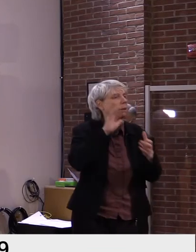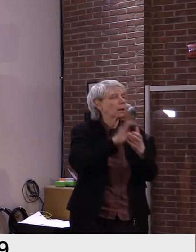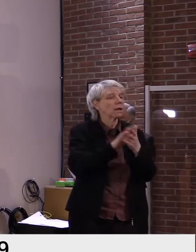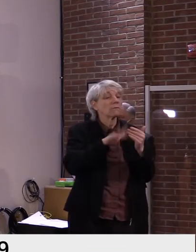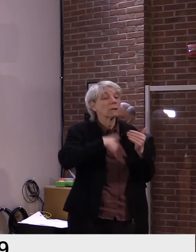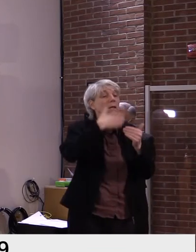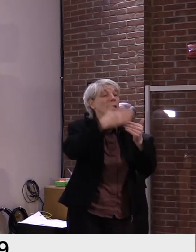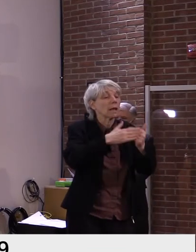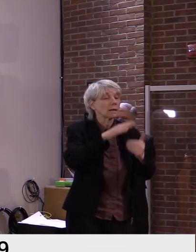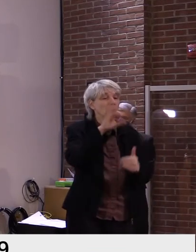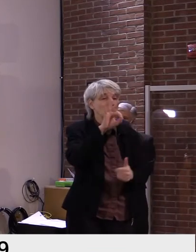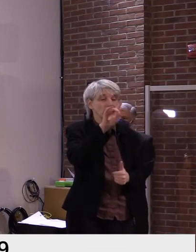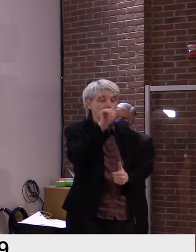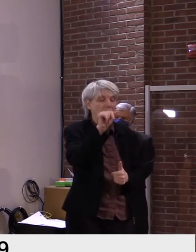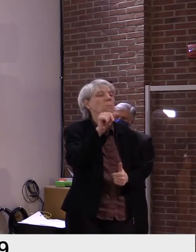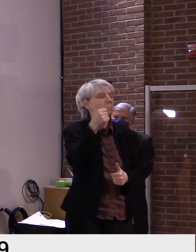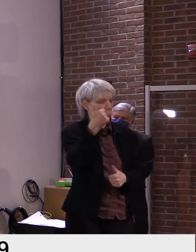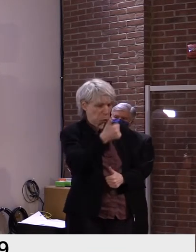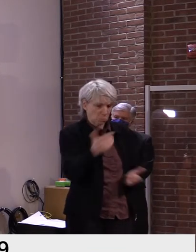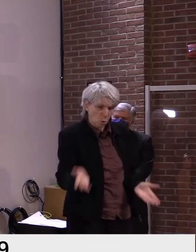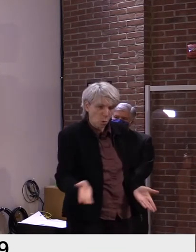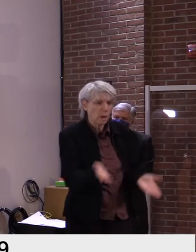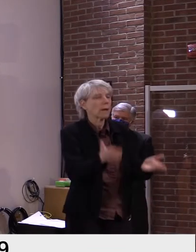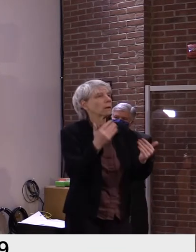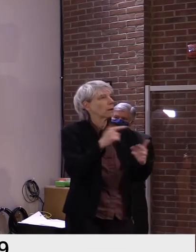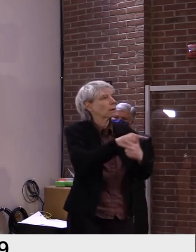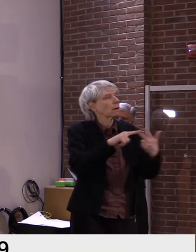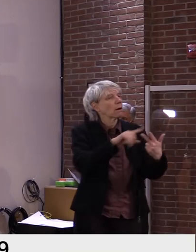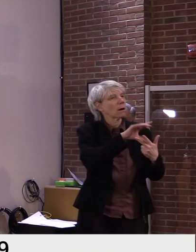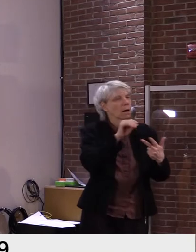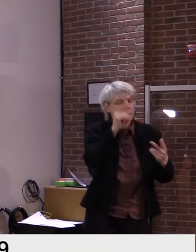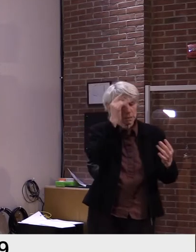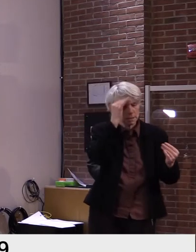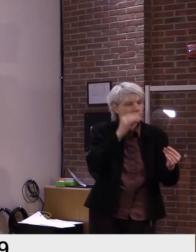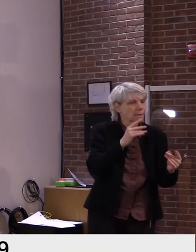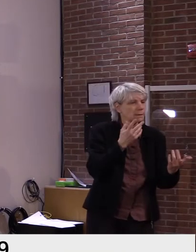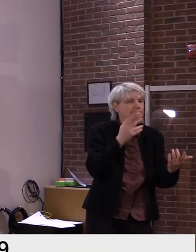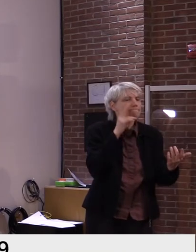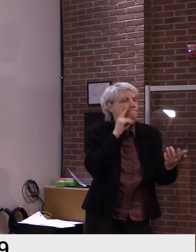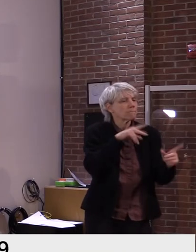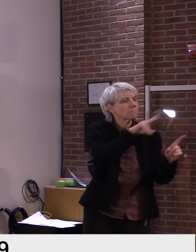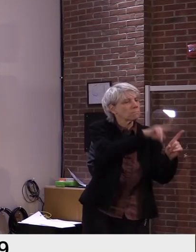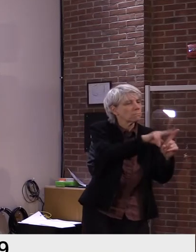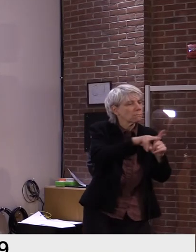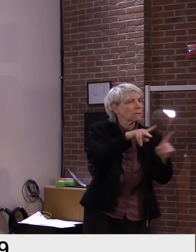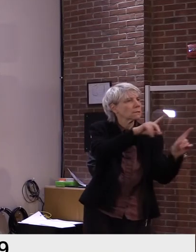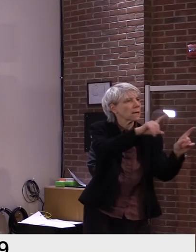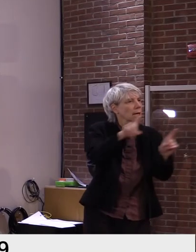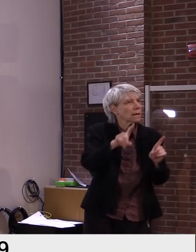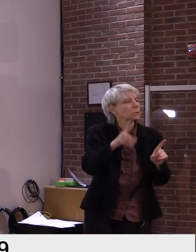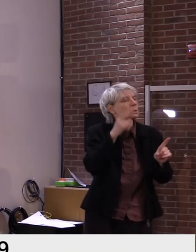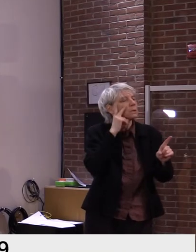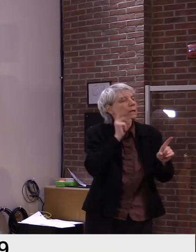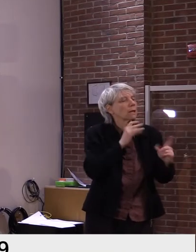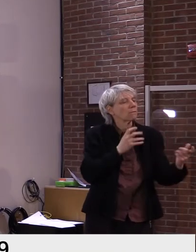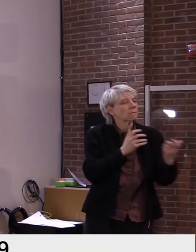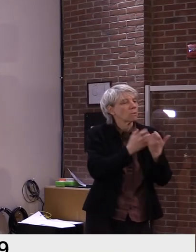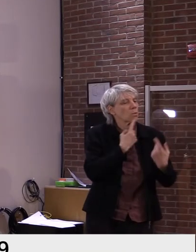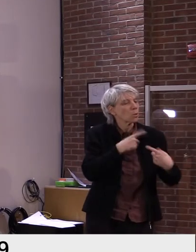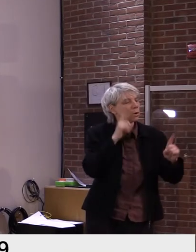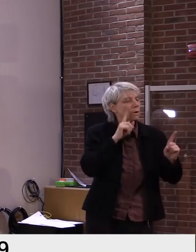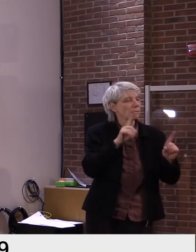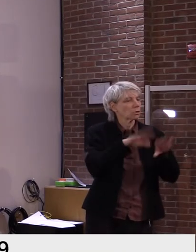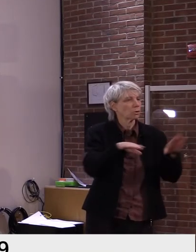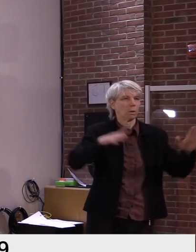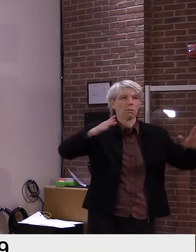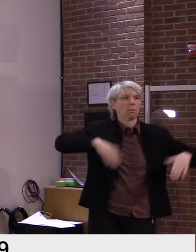we may see that sometime in the fall in terms of vaccinating a younger population. But they just haven't completed their trials at this